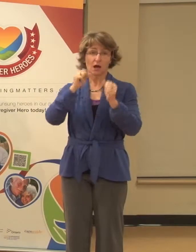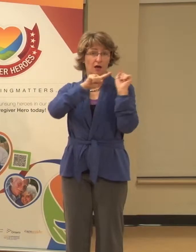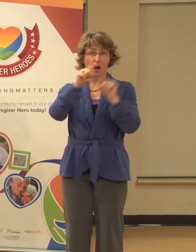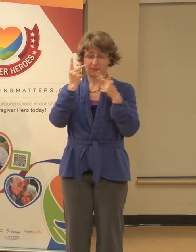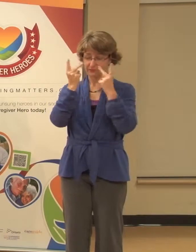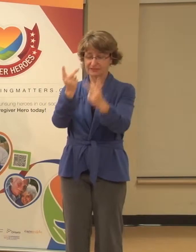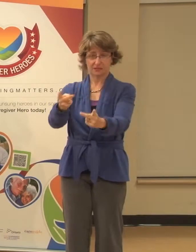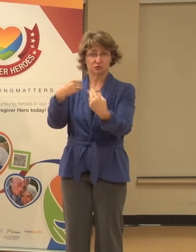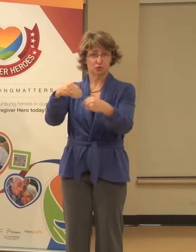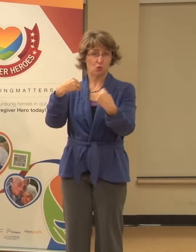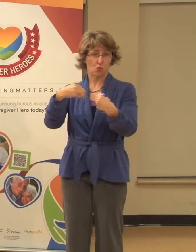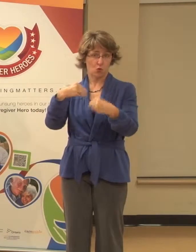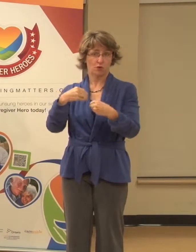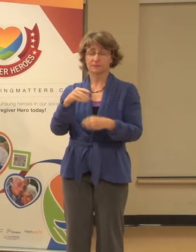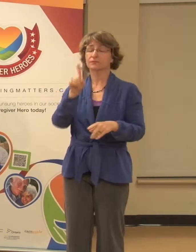as well.